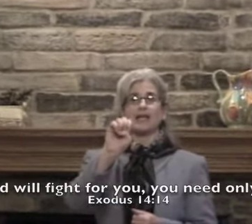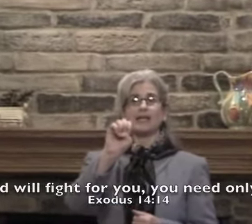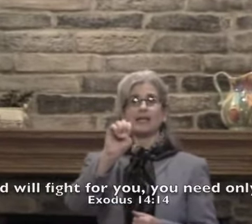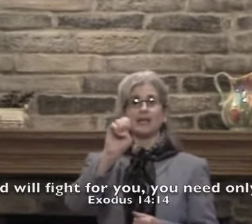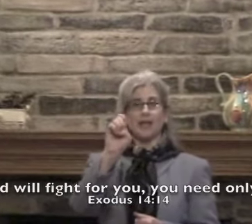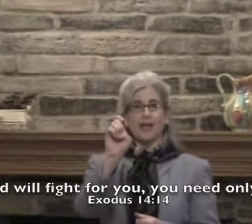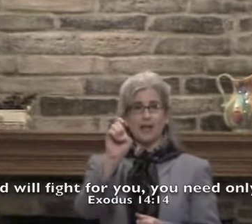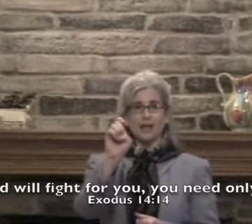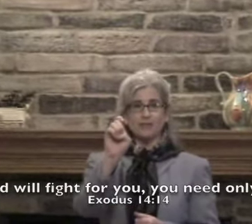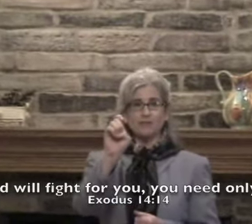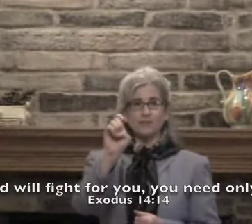Exodus